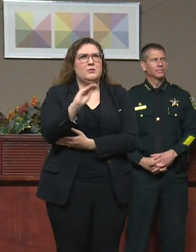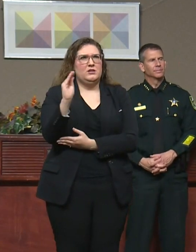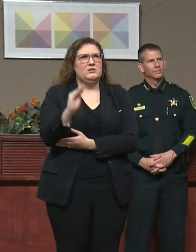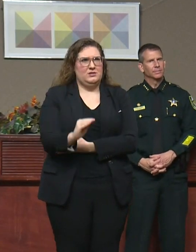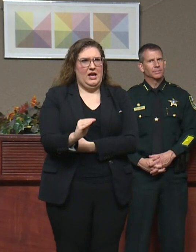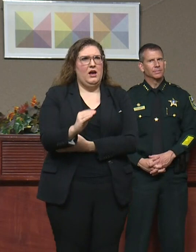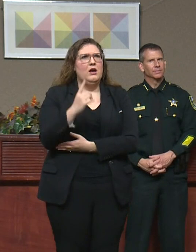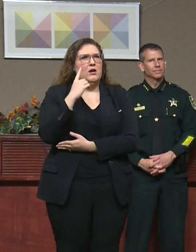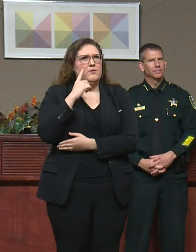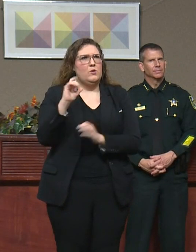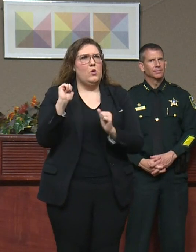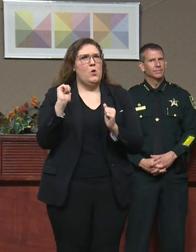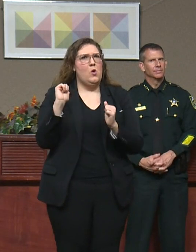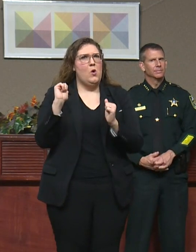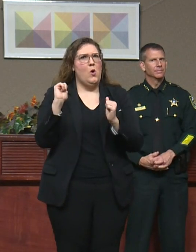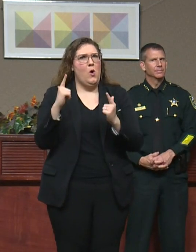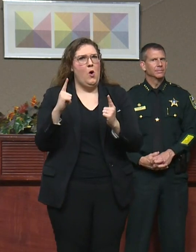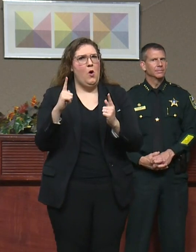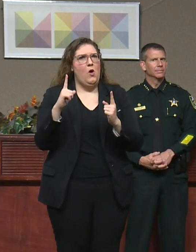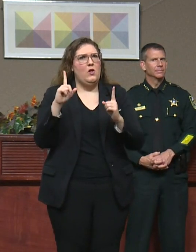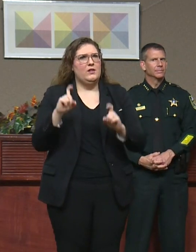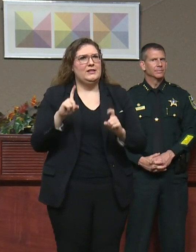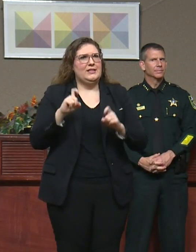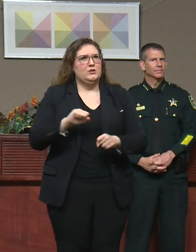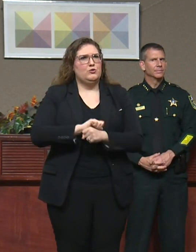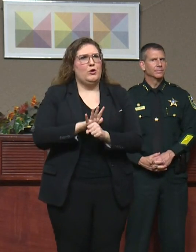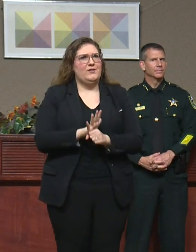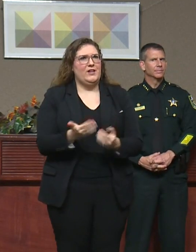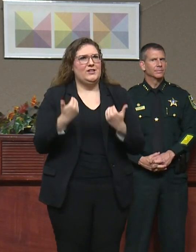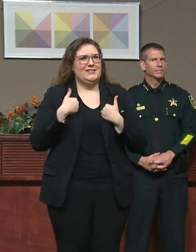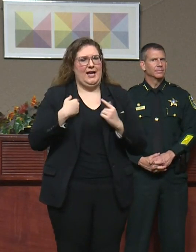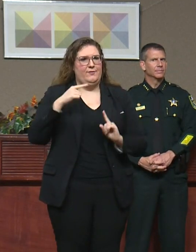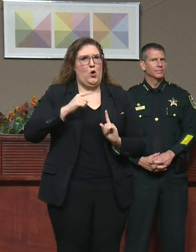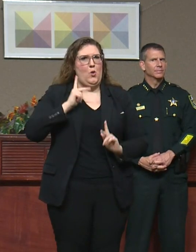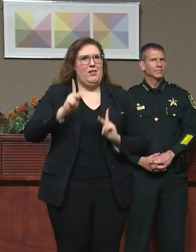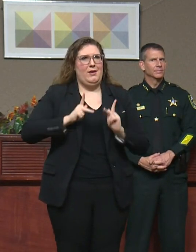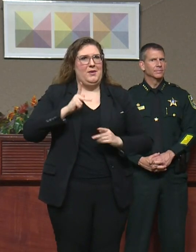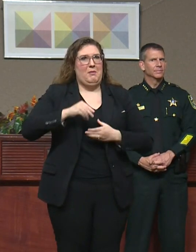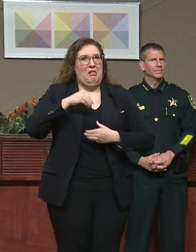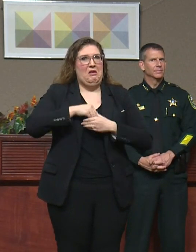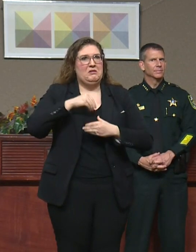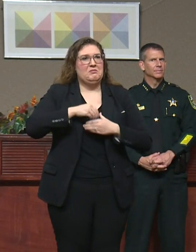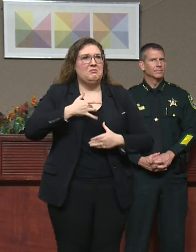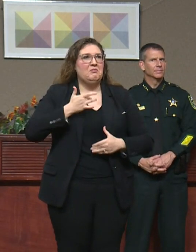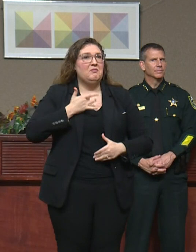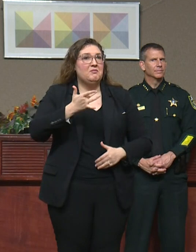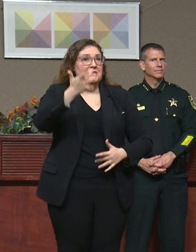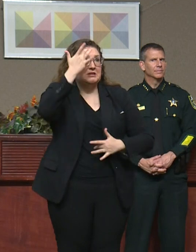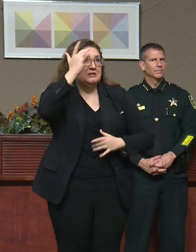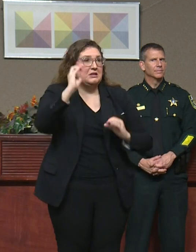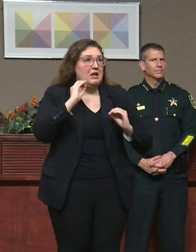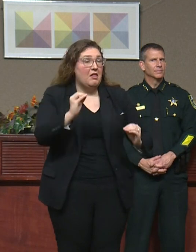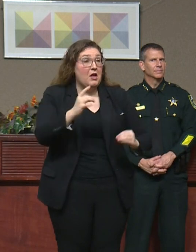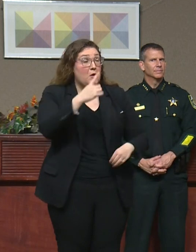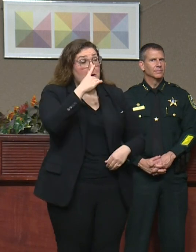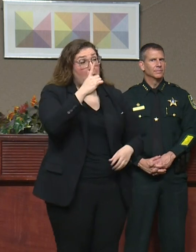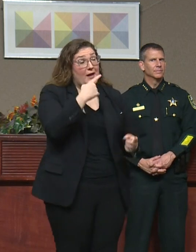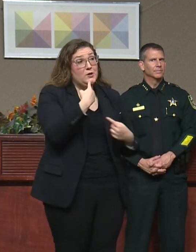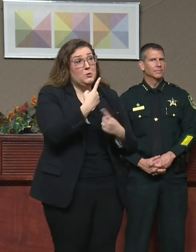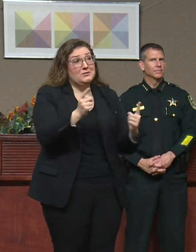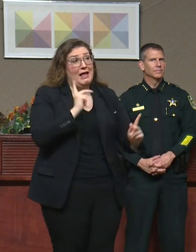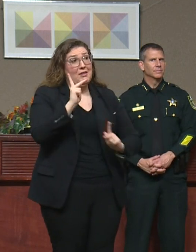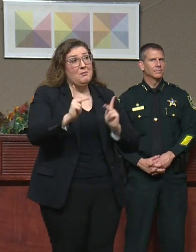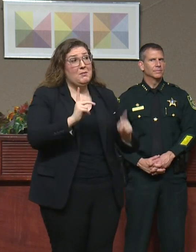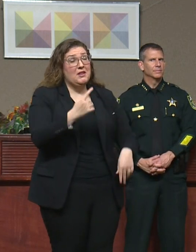10% of the cases were asymptomatic in their testing. Can you speak to the people who may be watching this who think, I feel fine,